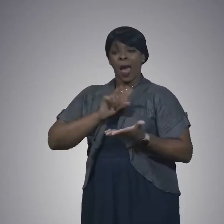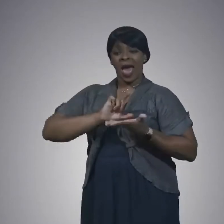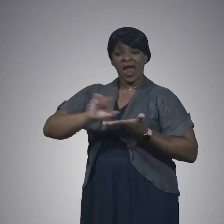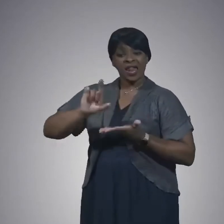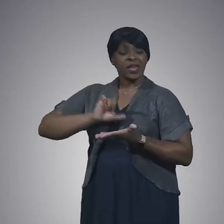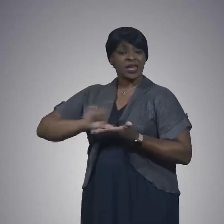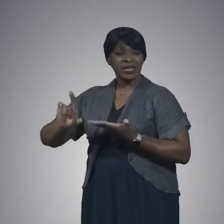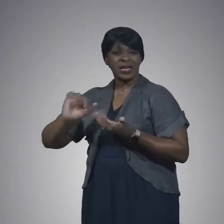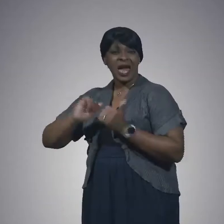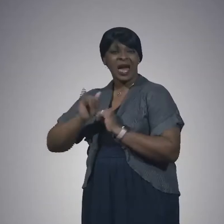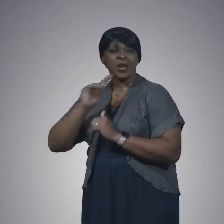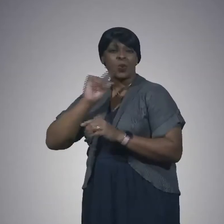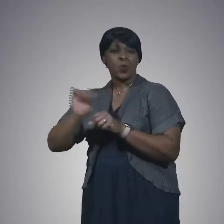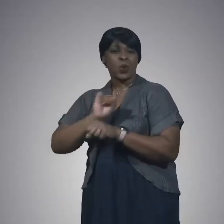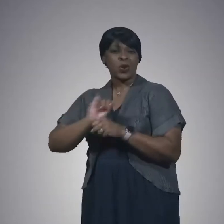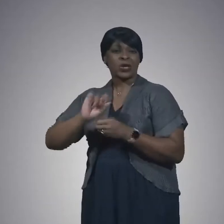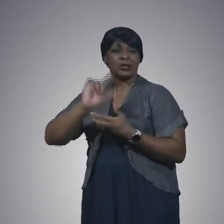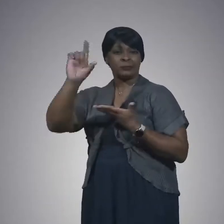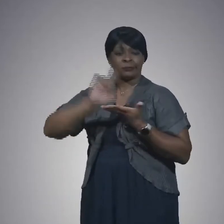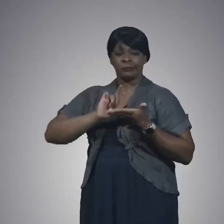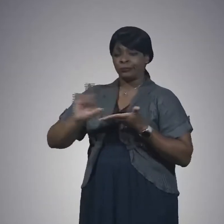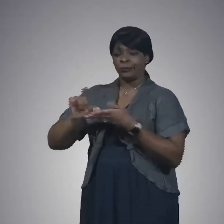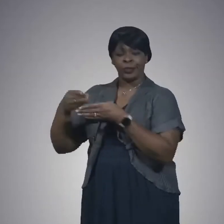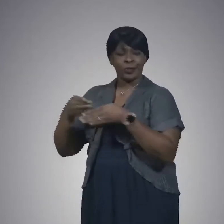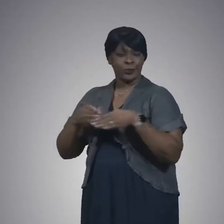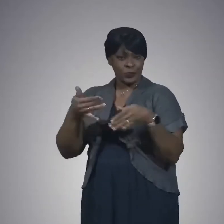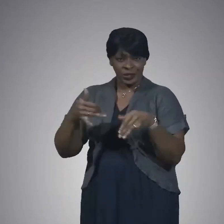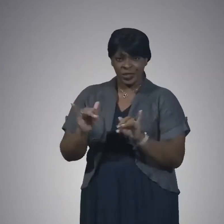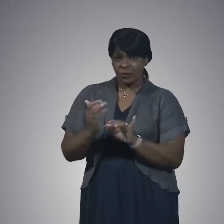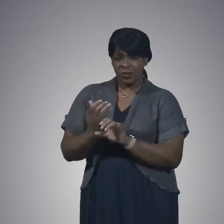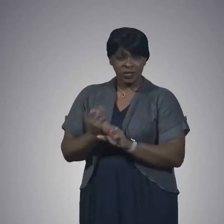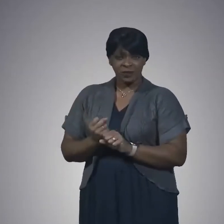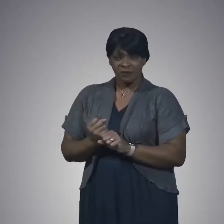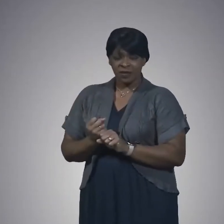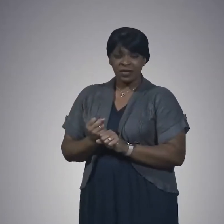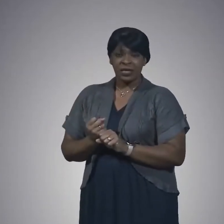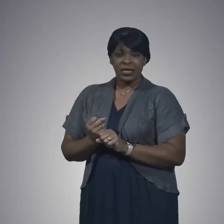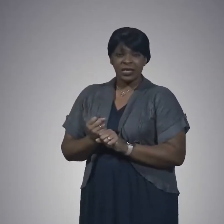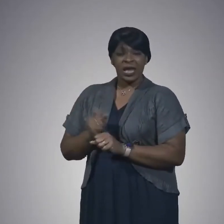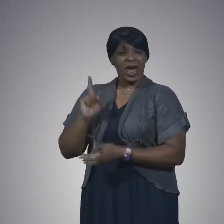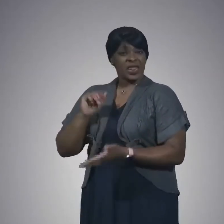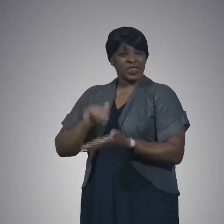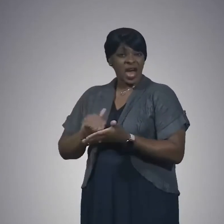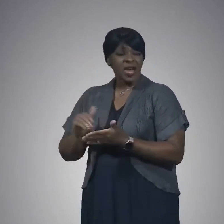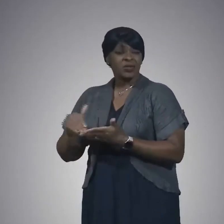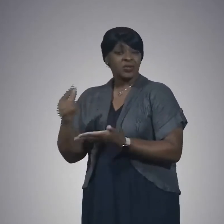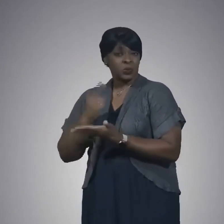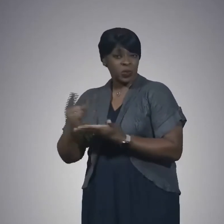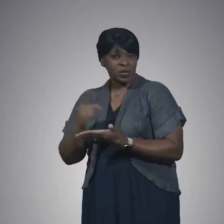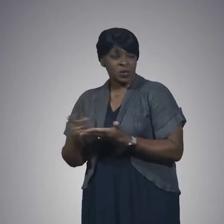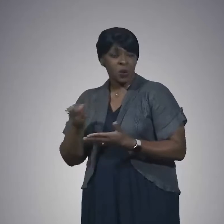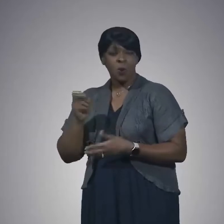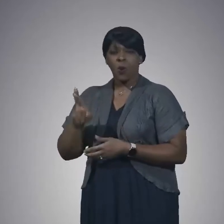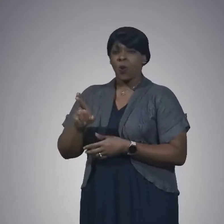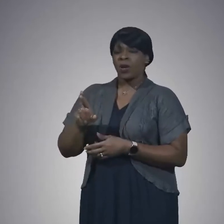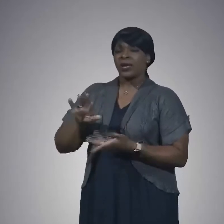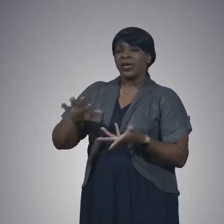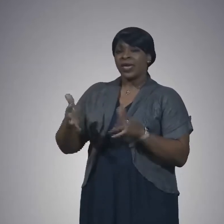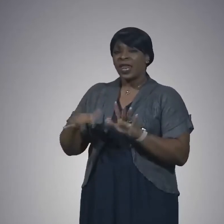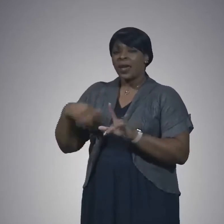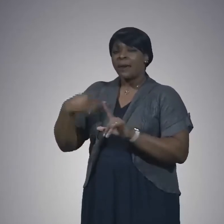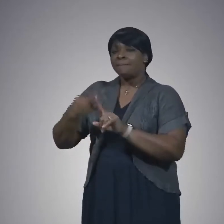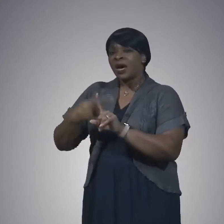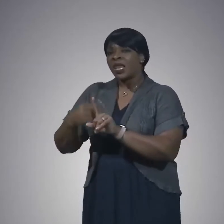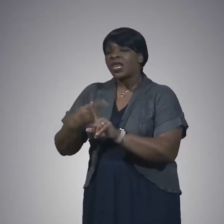basically working at this point? Are we still seeing thousands weekly, or is it kind of like a